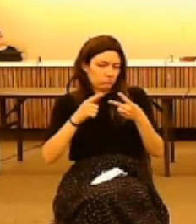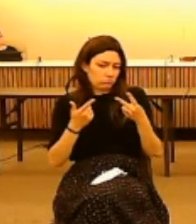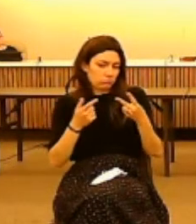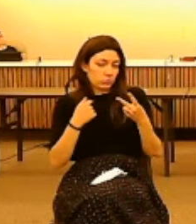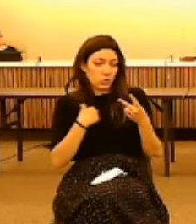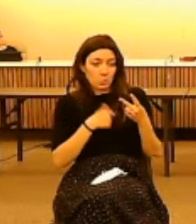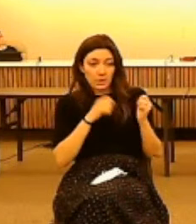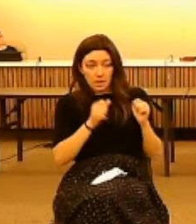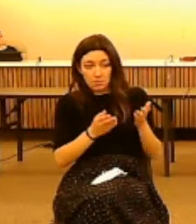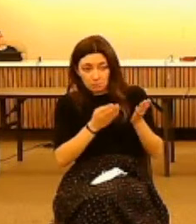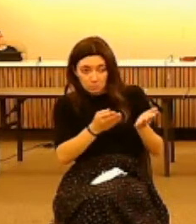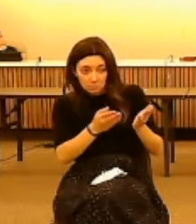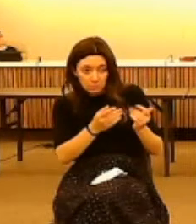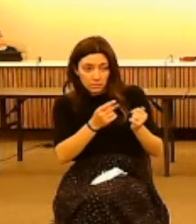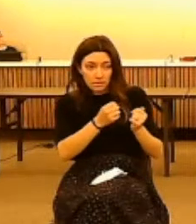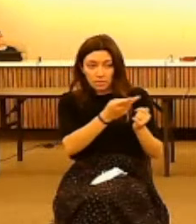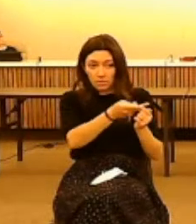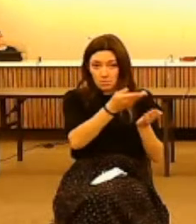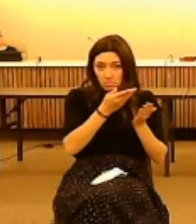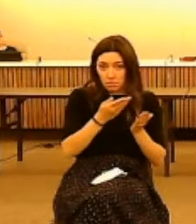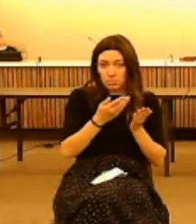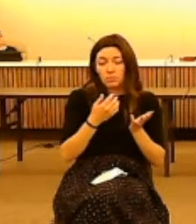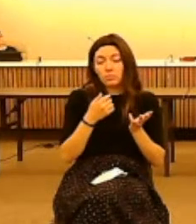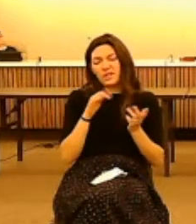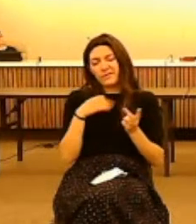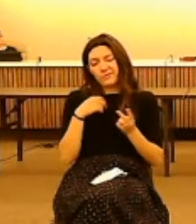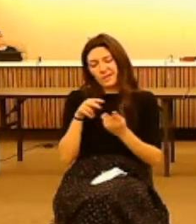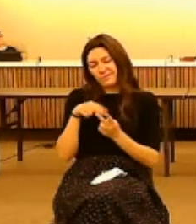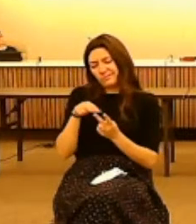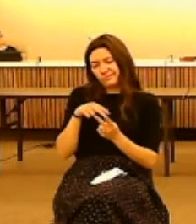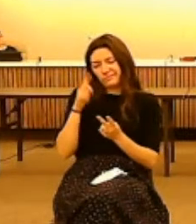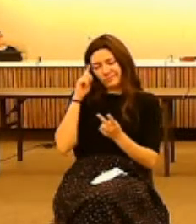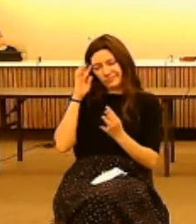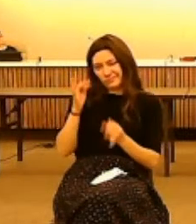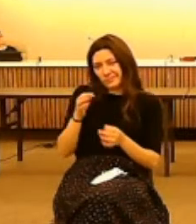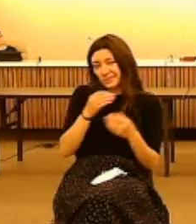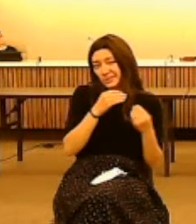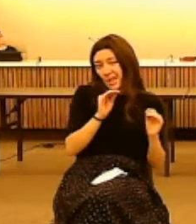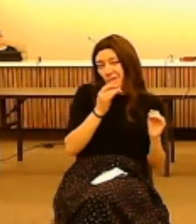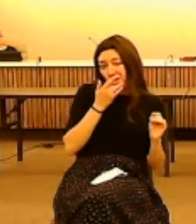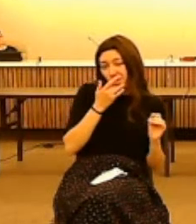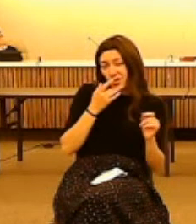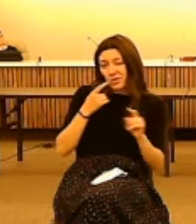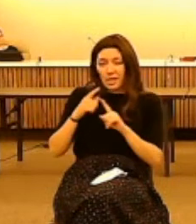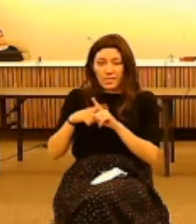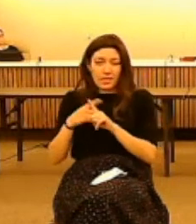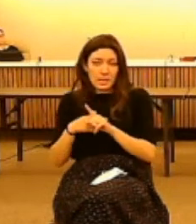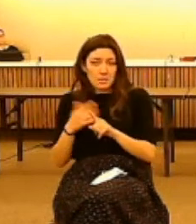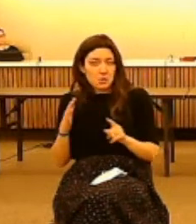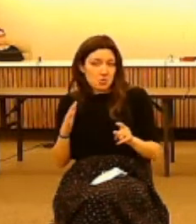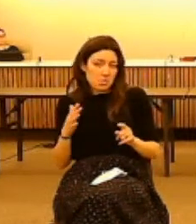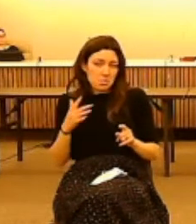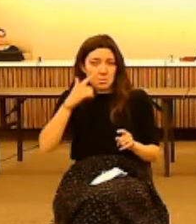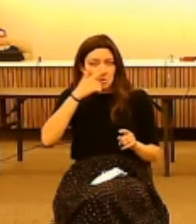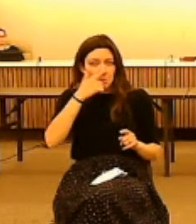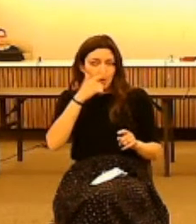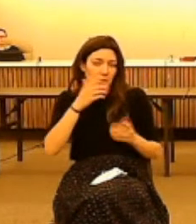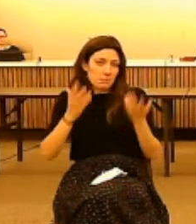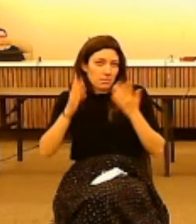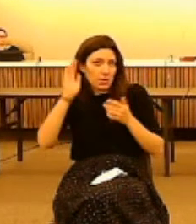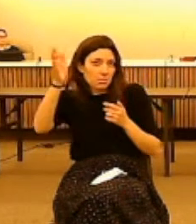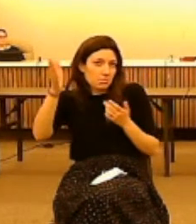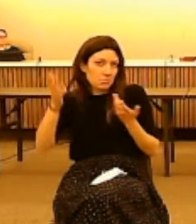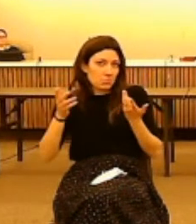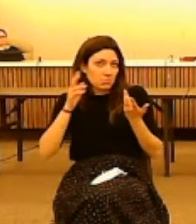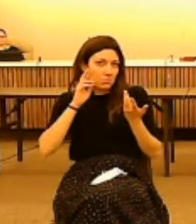decide, you know what, a sale is preferable, but there might be some advantages to the lease if it, you know, if it brought in more revenue or,